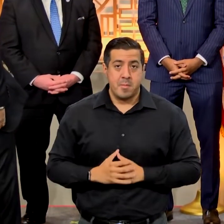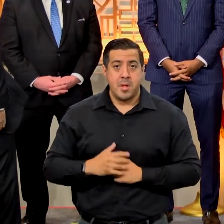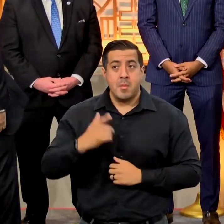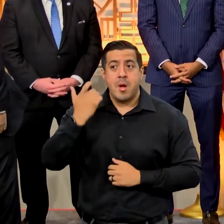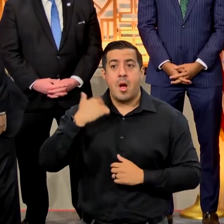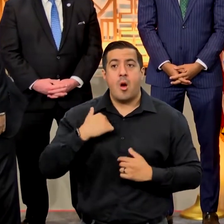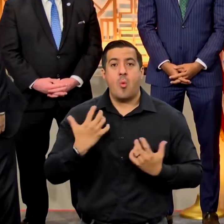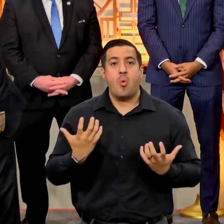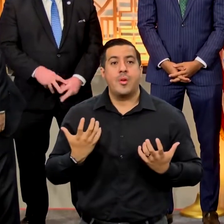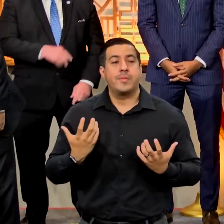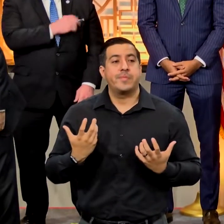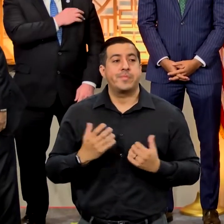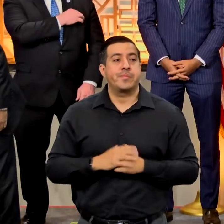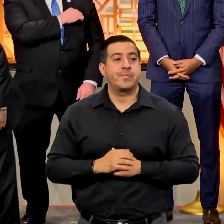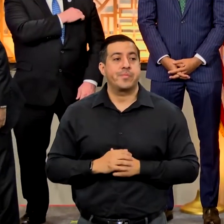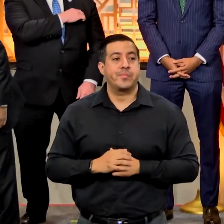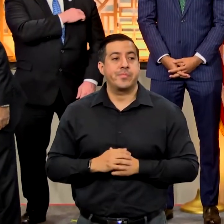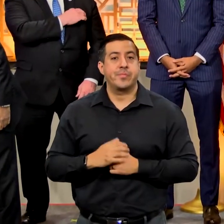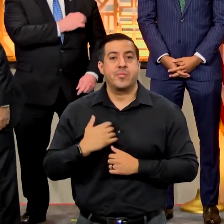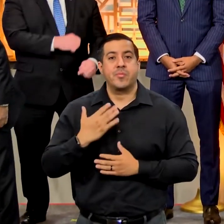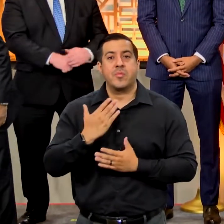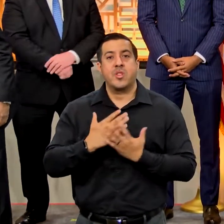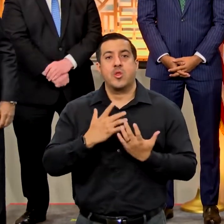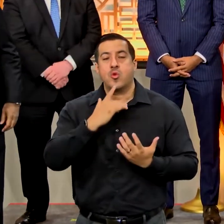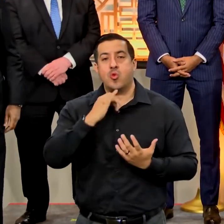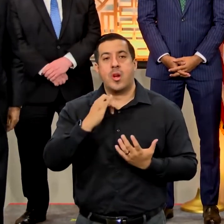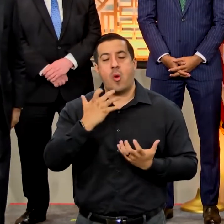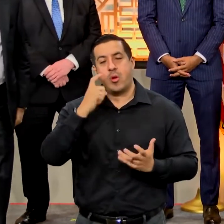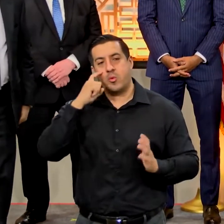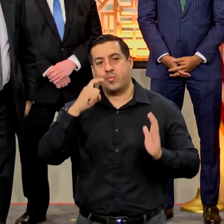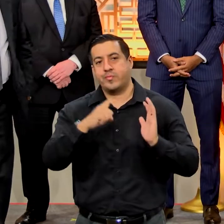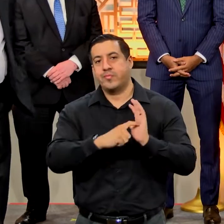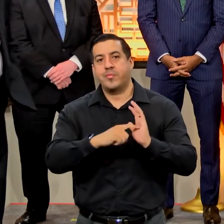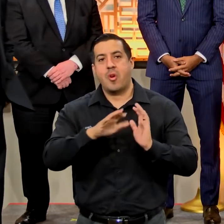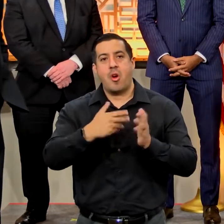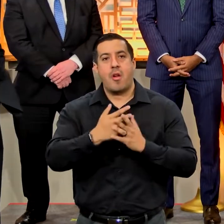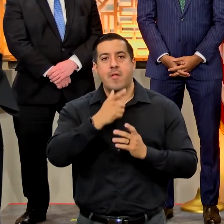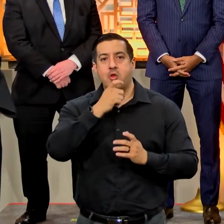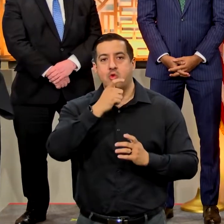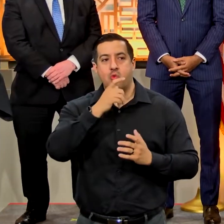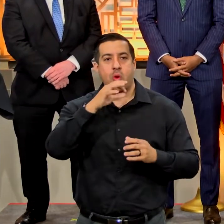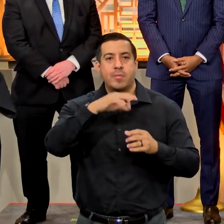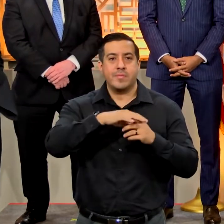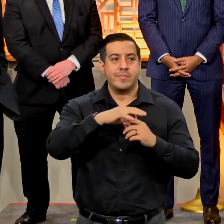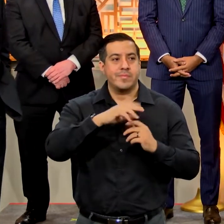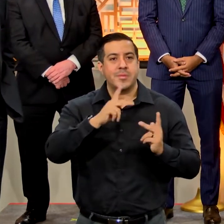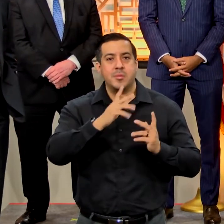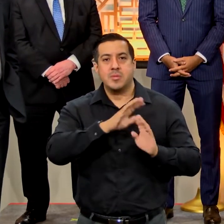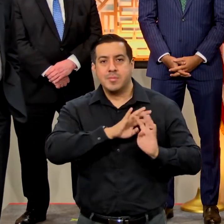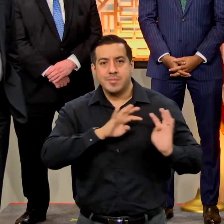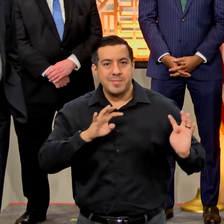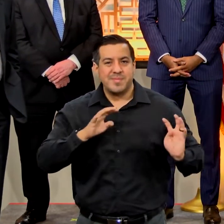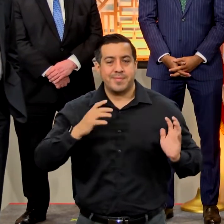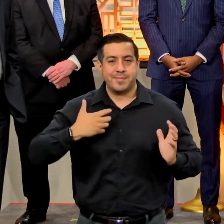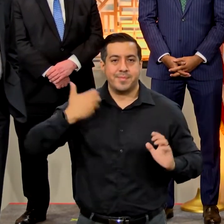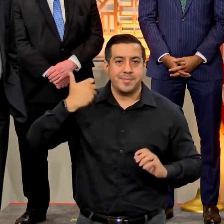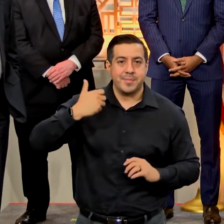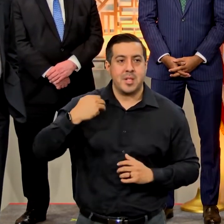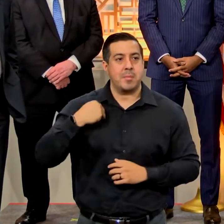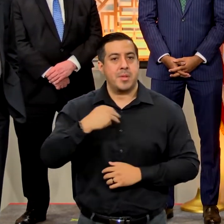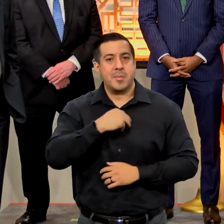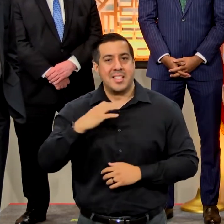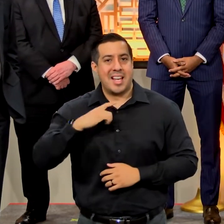take a point of personal privilege to recognize all the elected officials here, City of Houston members of council,